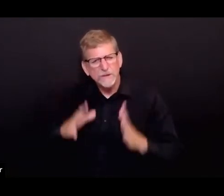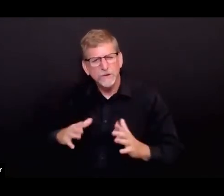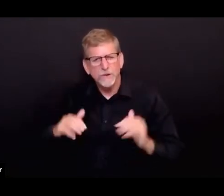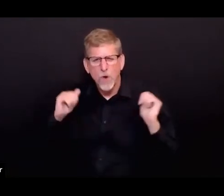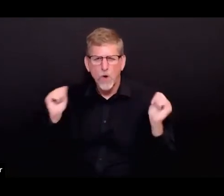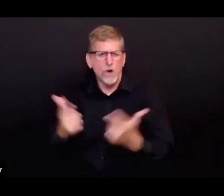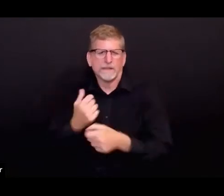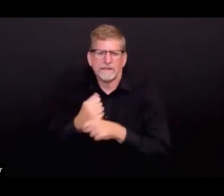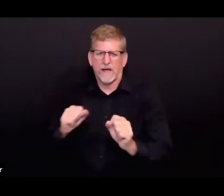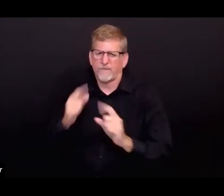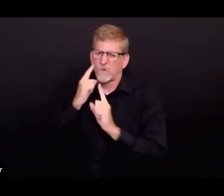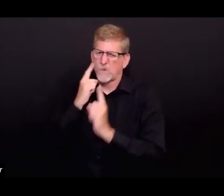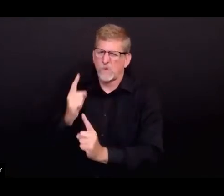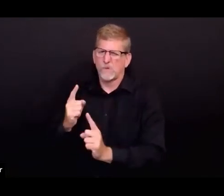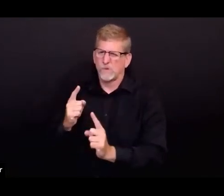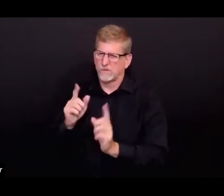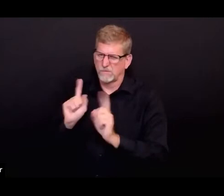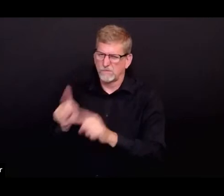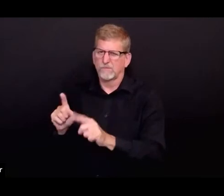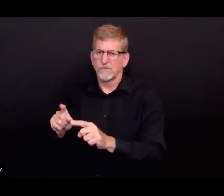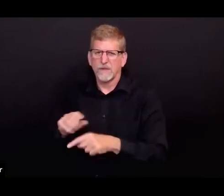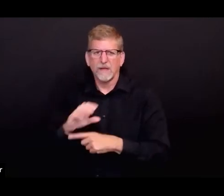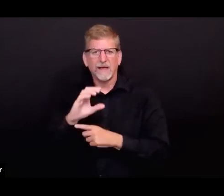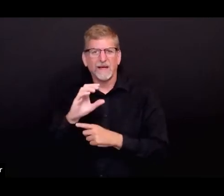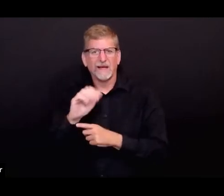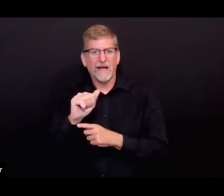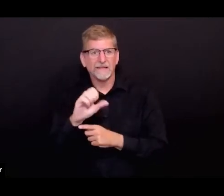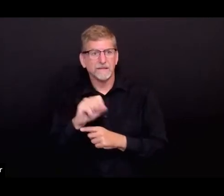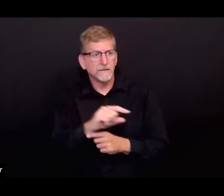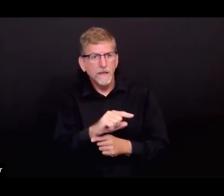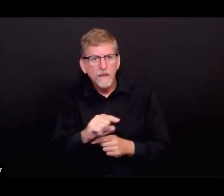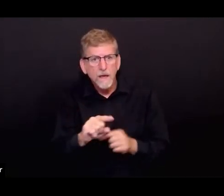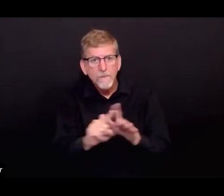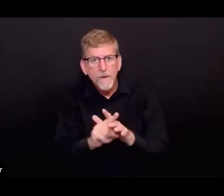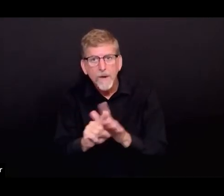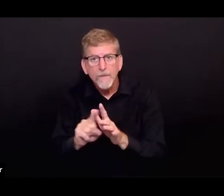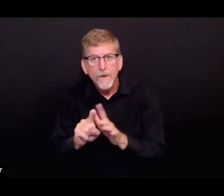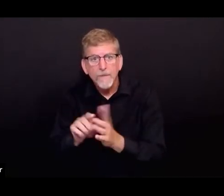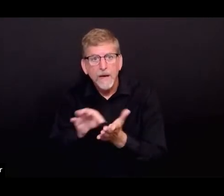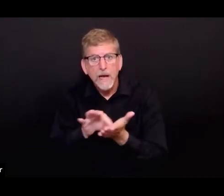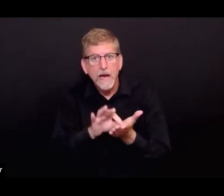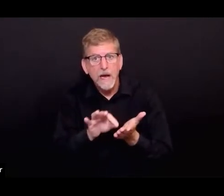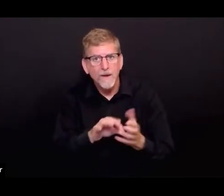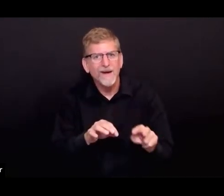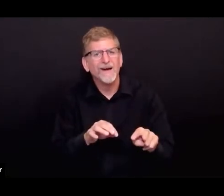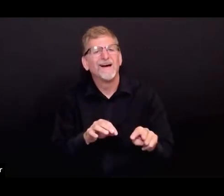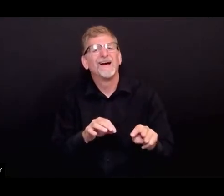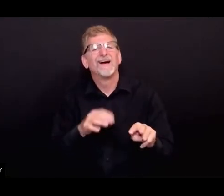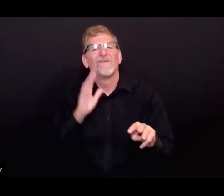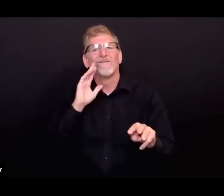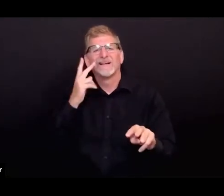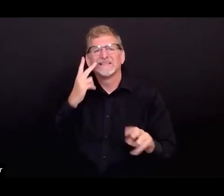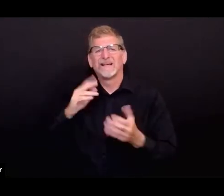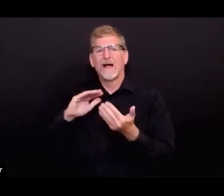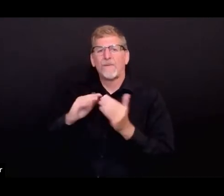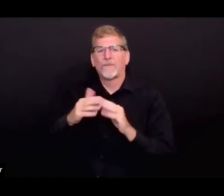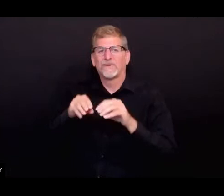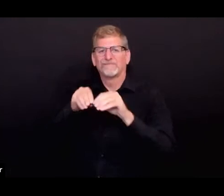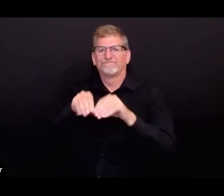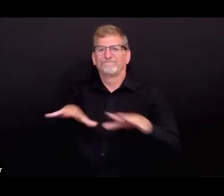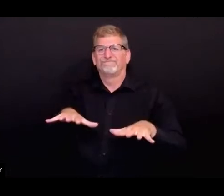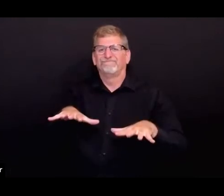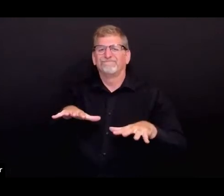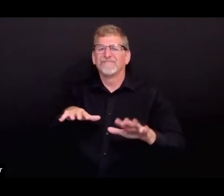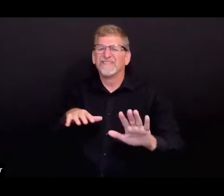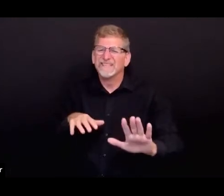spiking is an indication, as you'll see, of community spread. And again, we will make appropriate changes